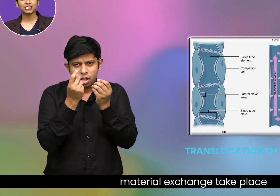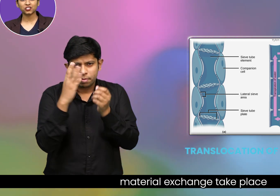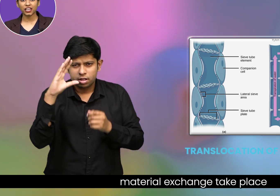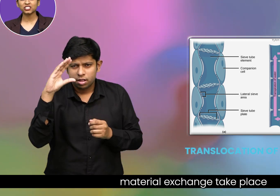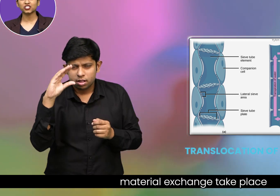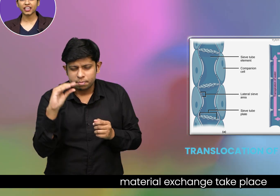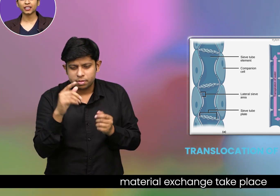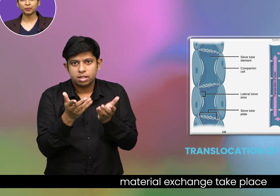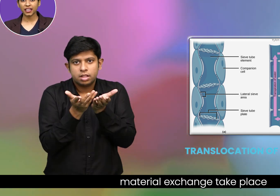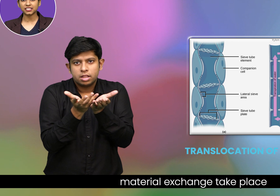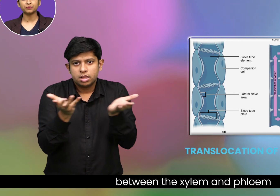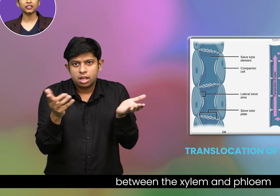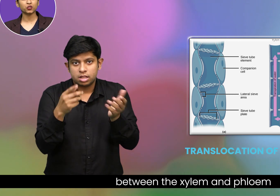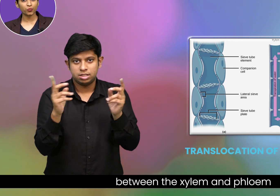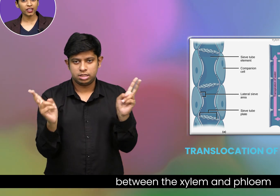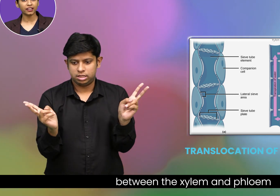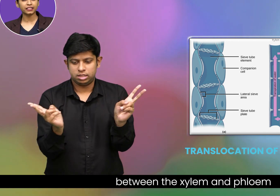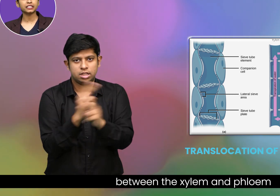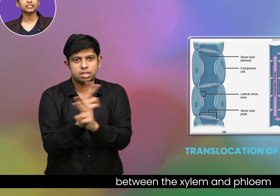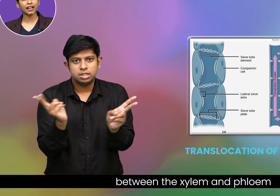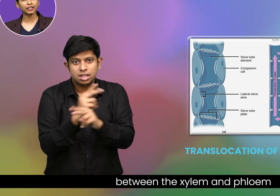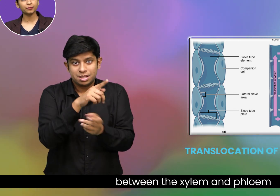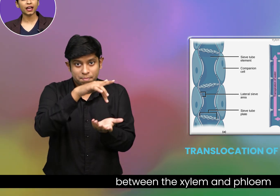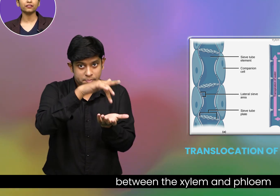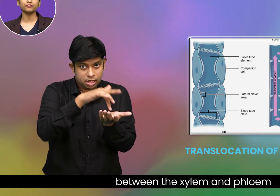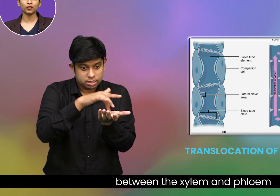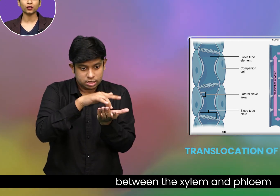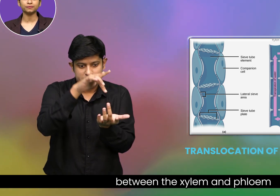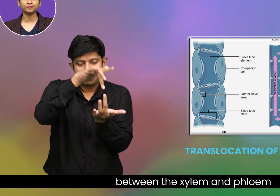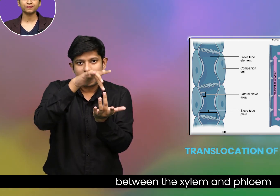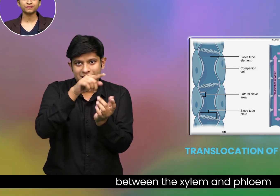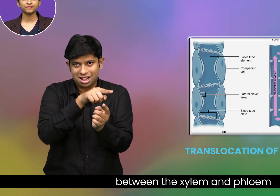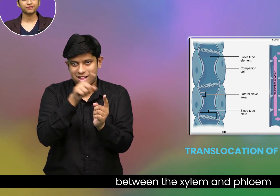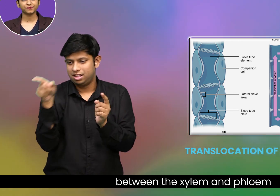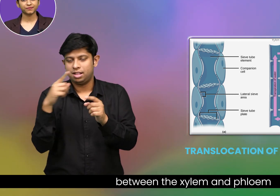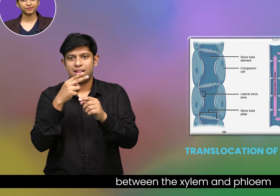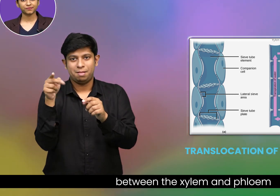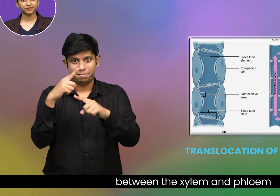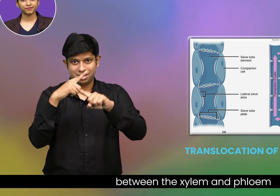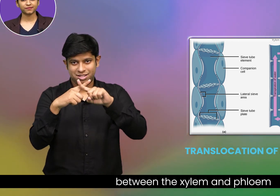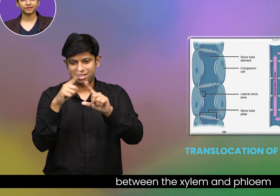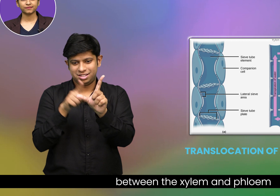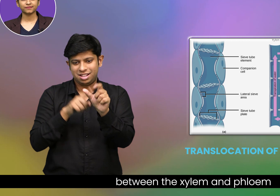material exchange take place between the xylem and phloem.